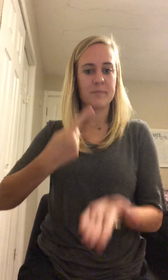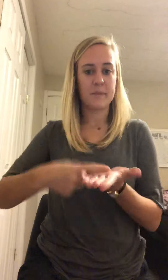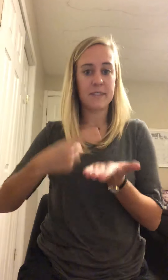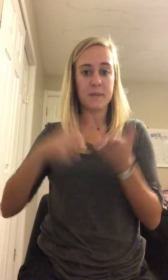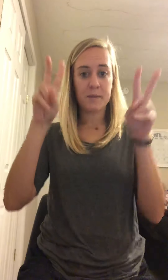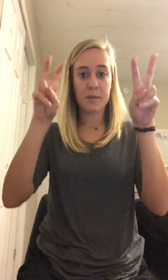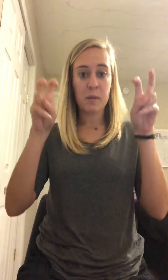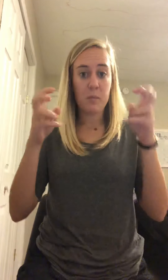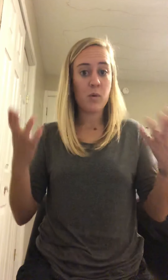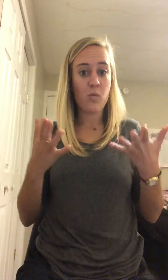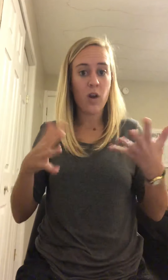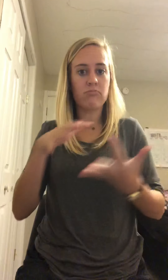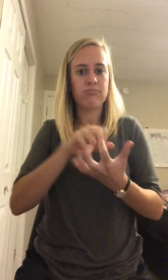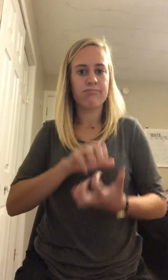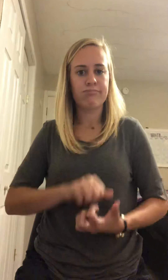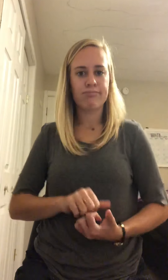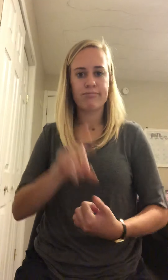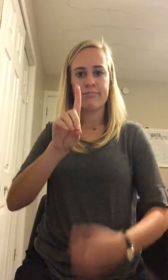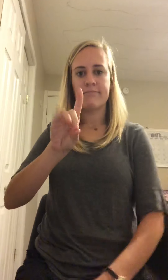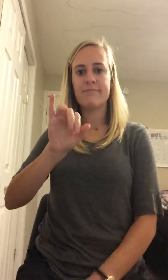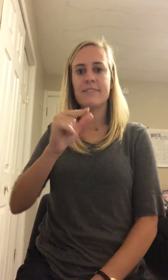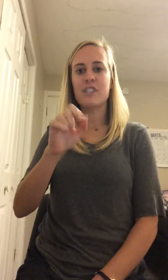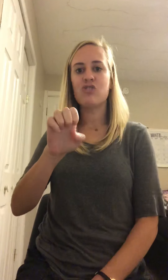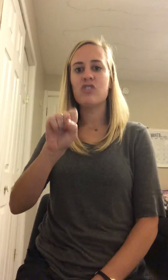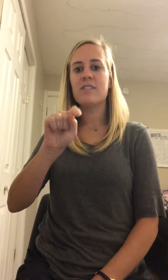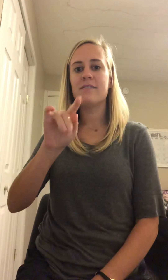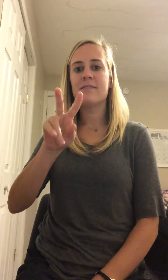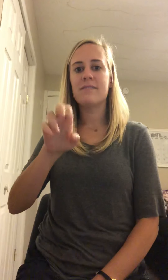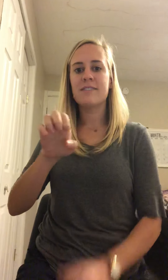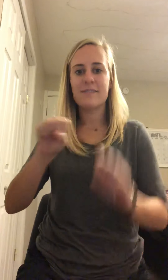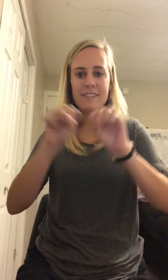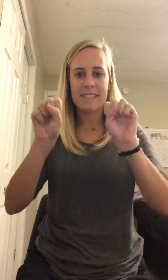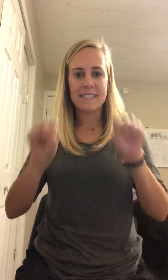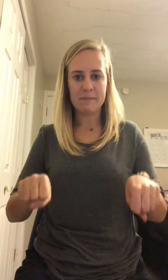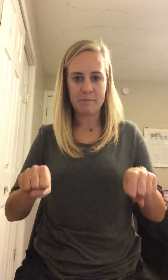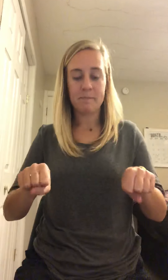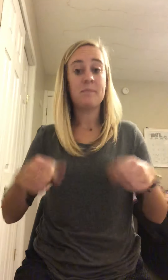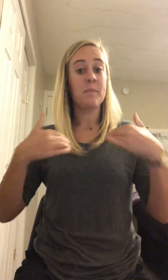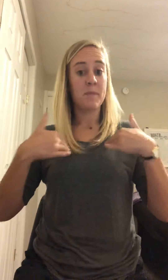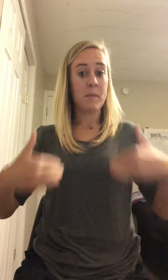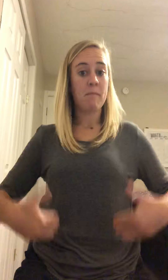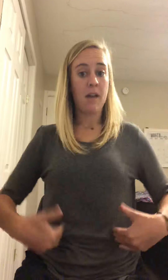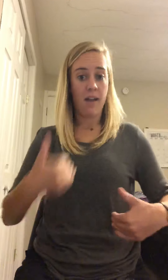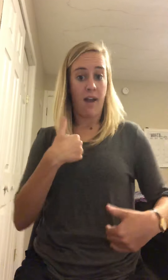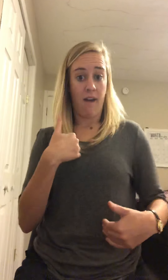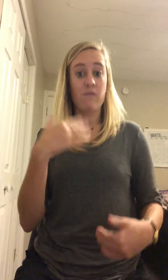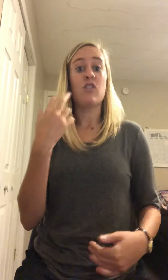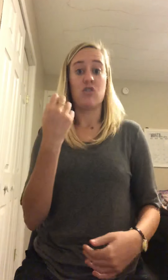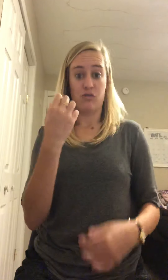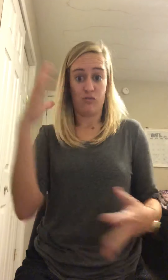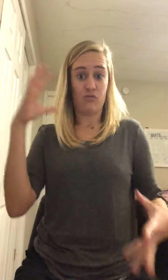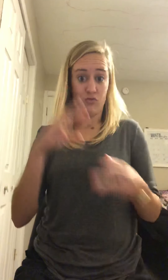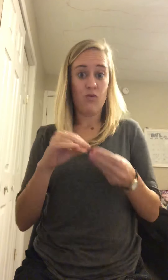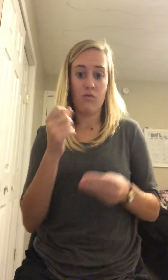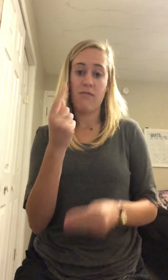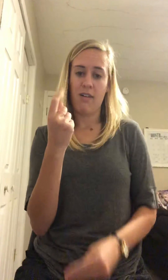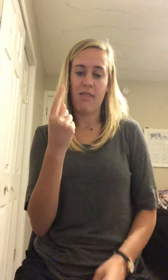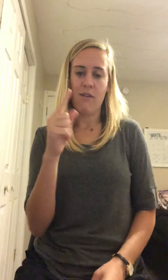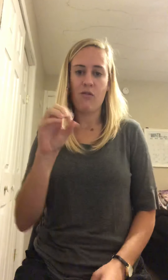The digestive system is one of 11 major organ systems in the body, and like all other organ systems, it does have special functions on its own, but